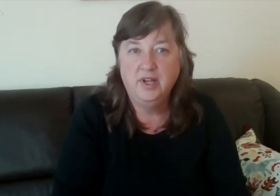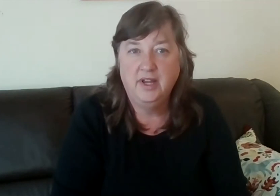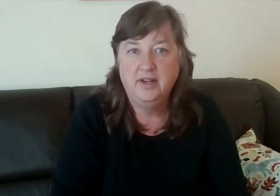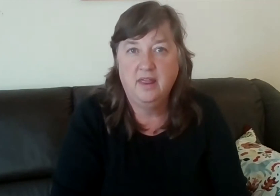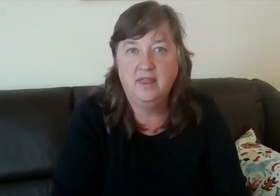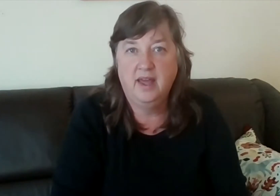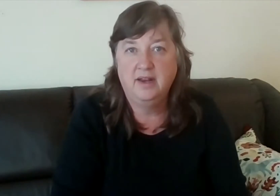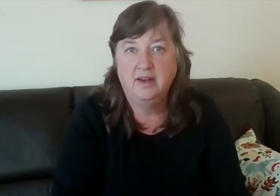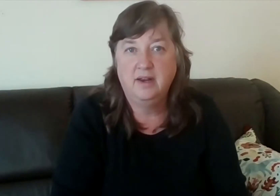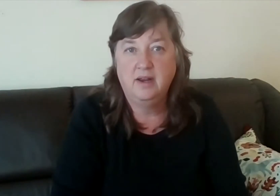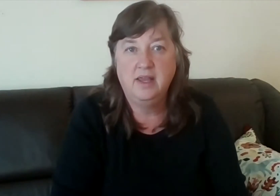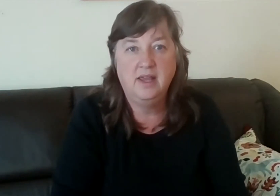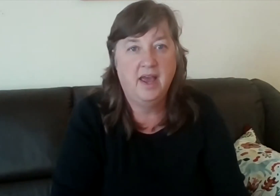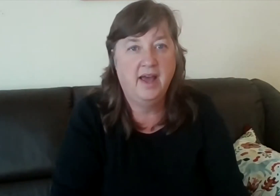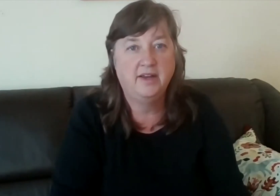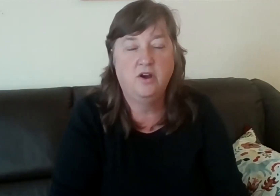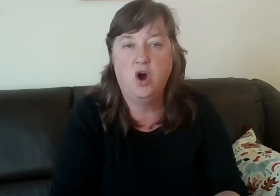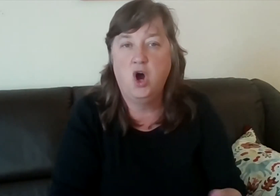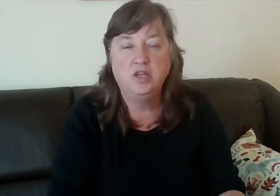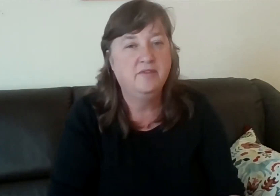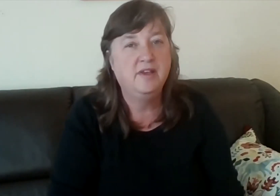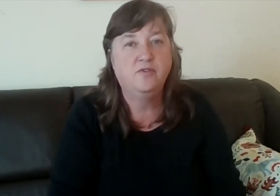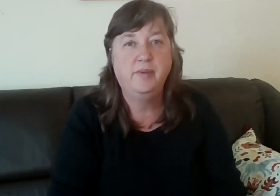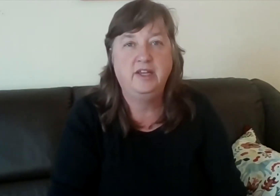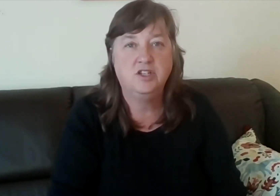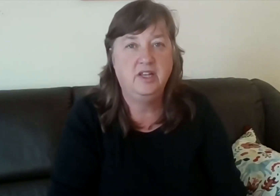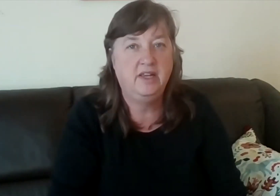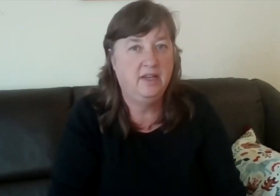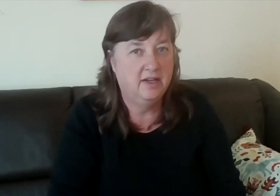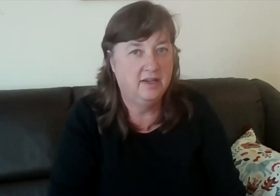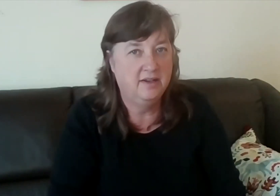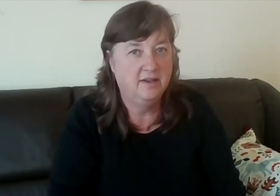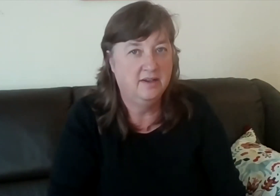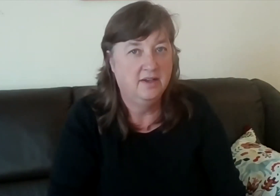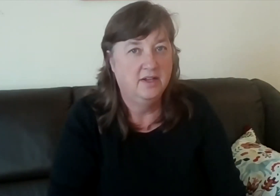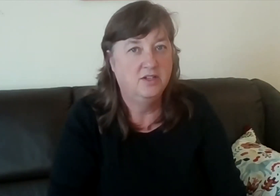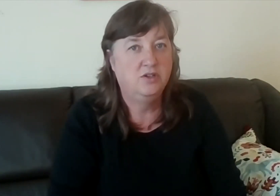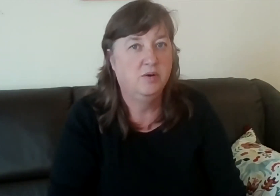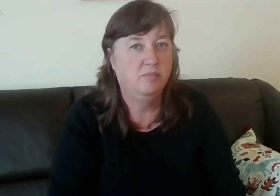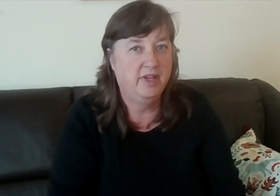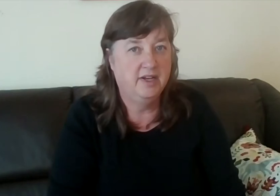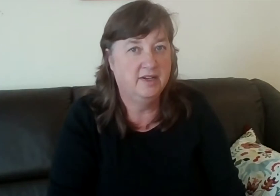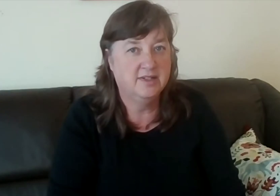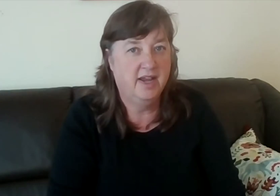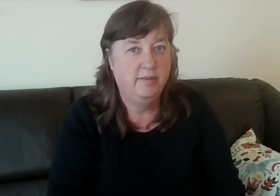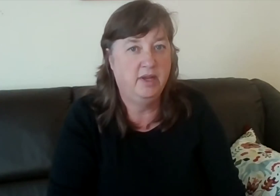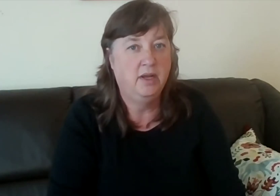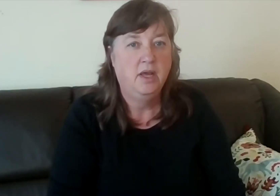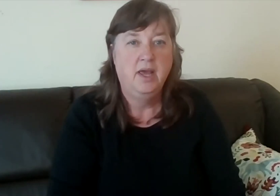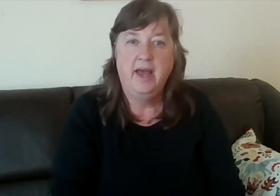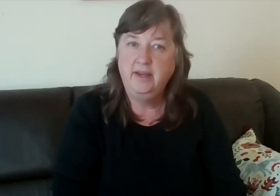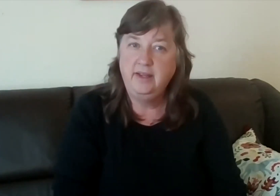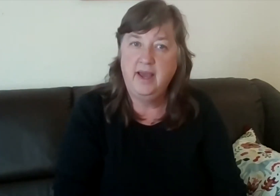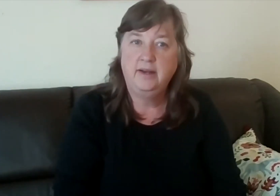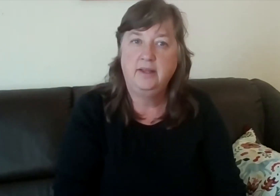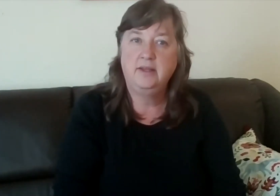reported that he had all of the information he needed to complete an assignment, and yet